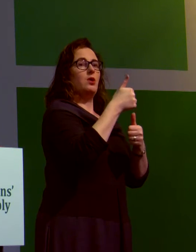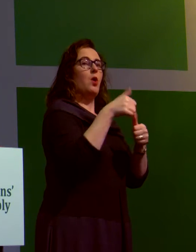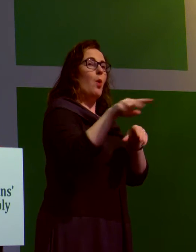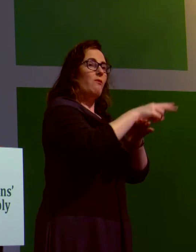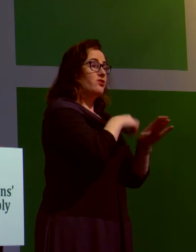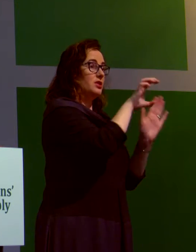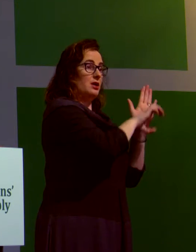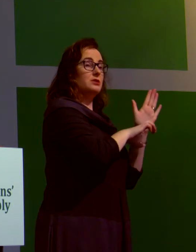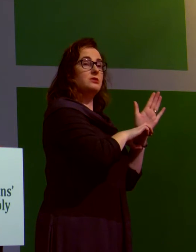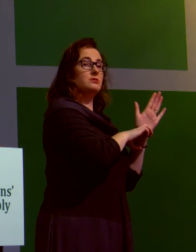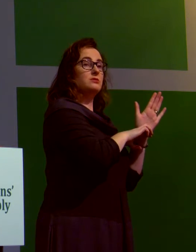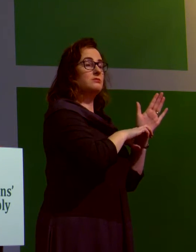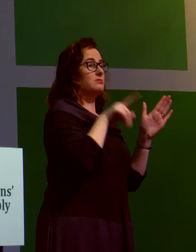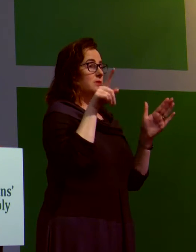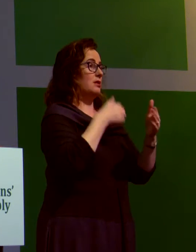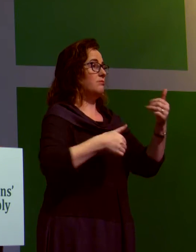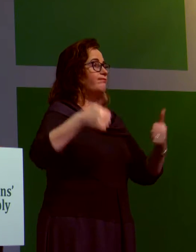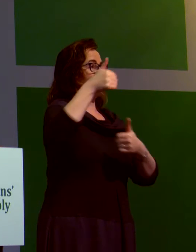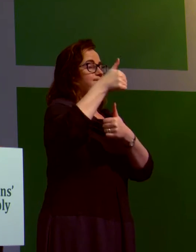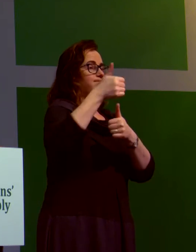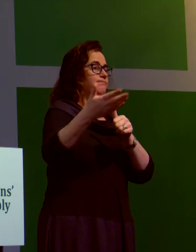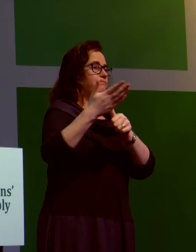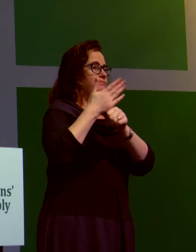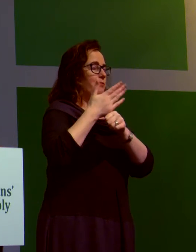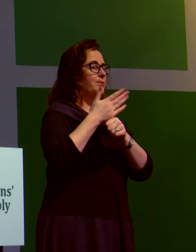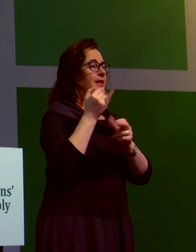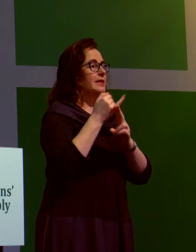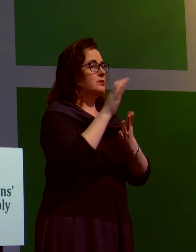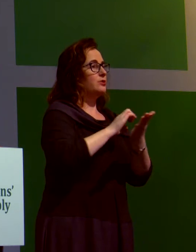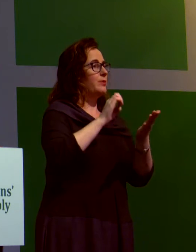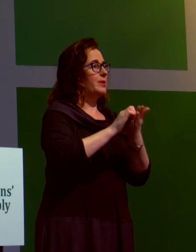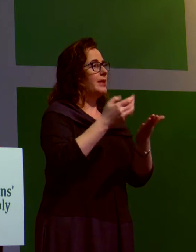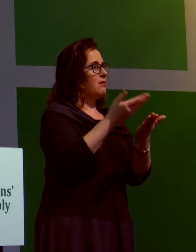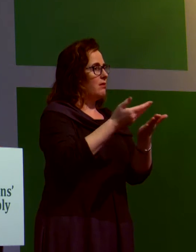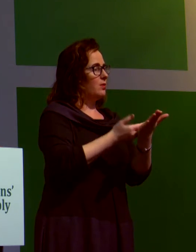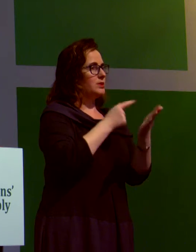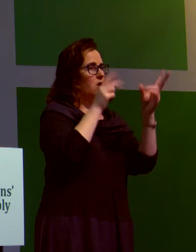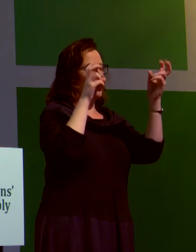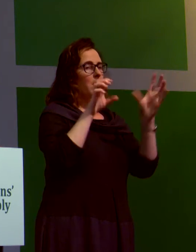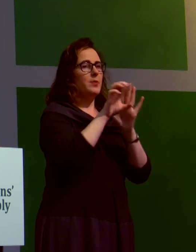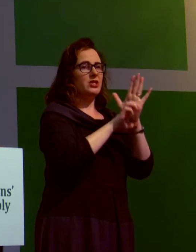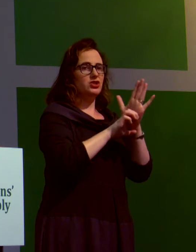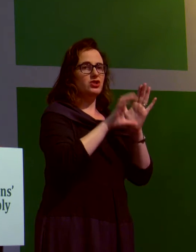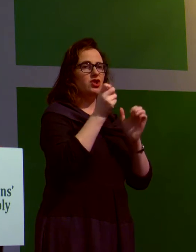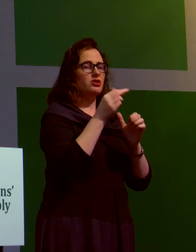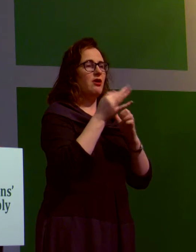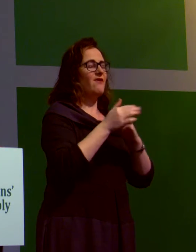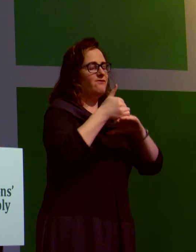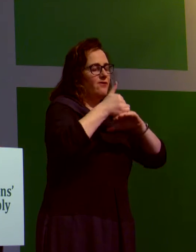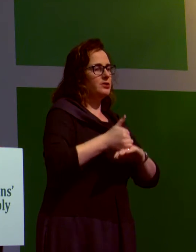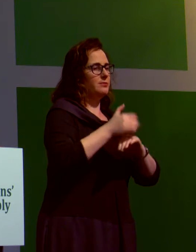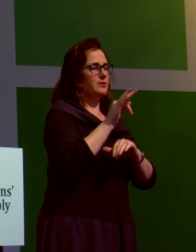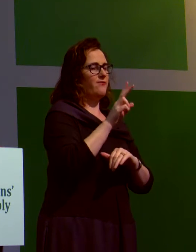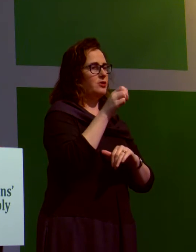Constitution. We have in European law what we call the Charter of Fundamental Rights, and this came